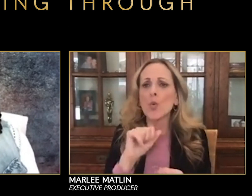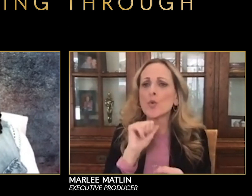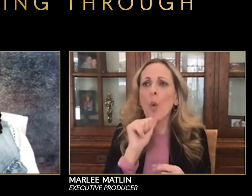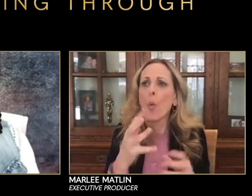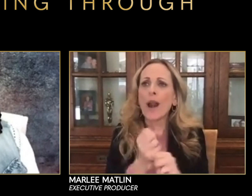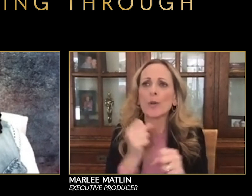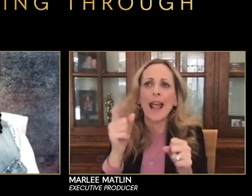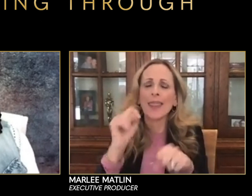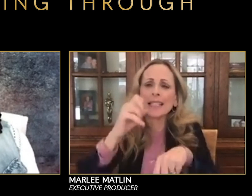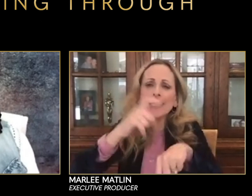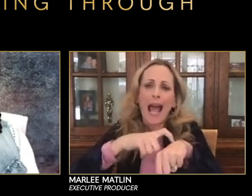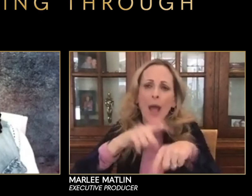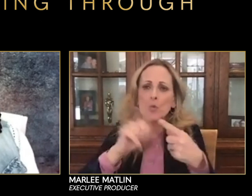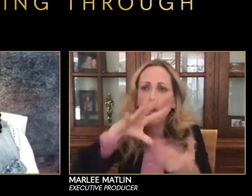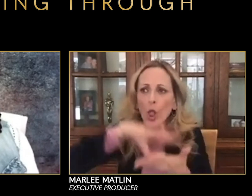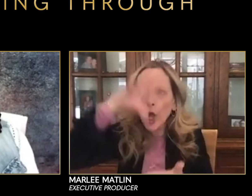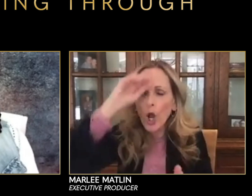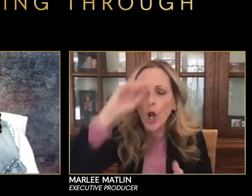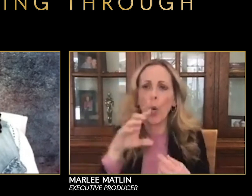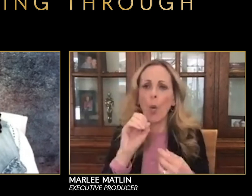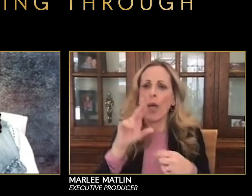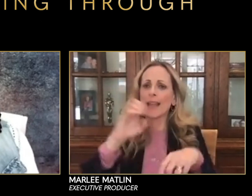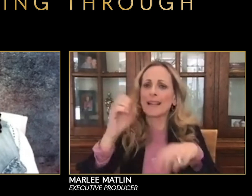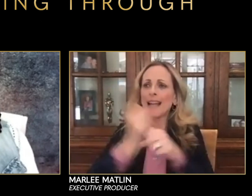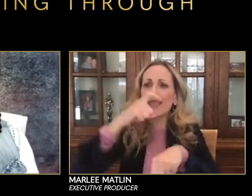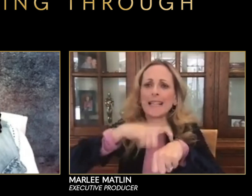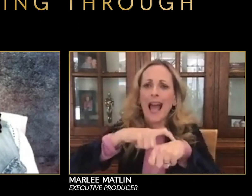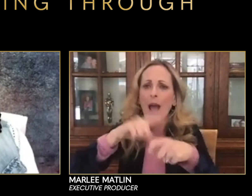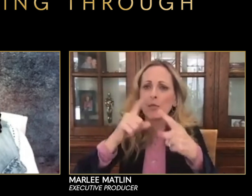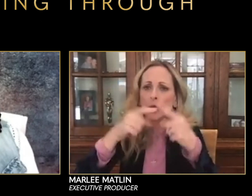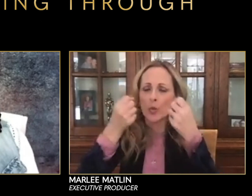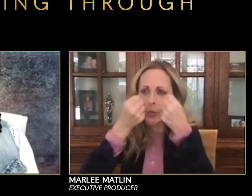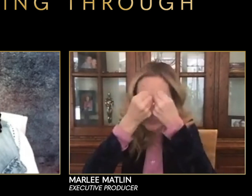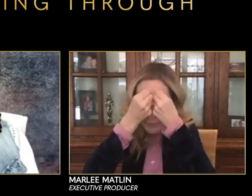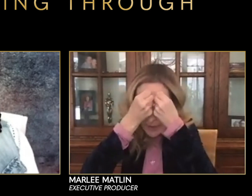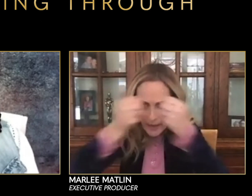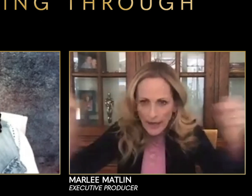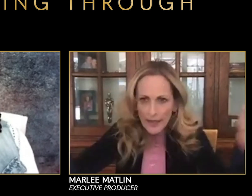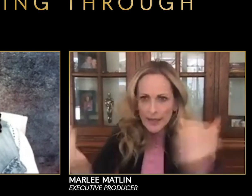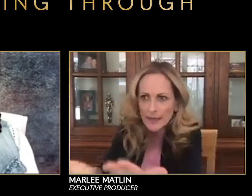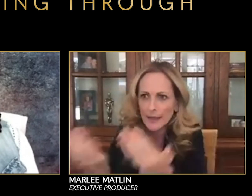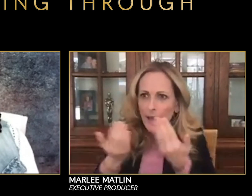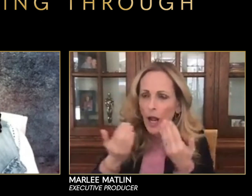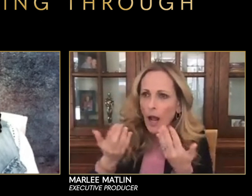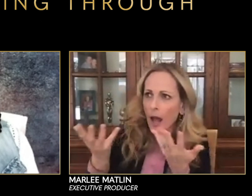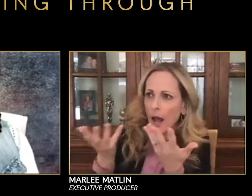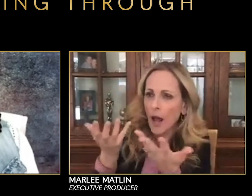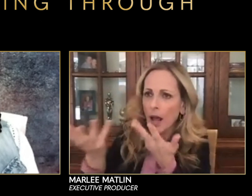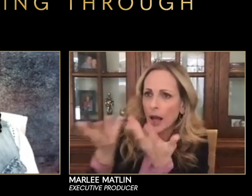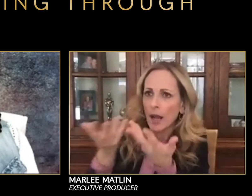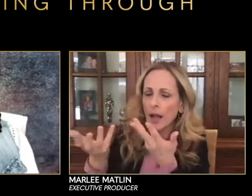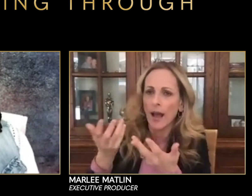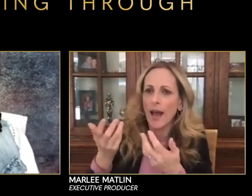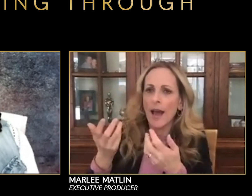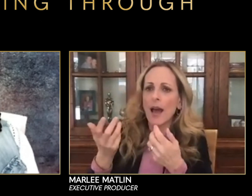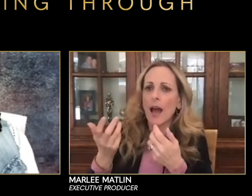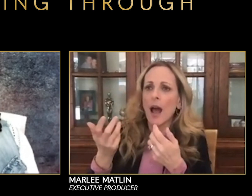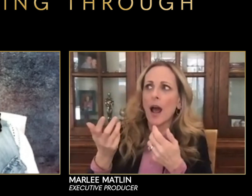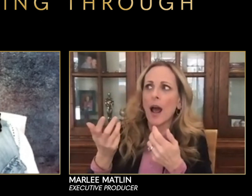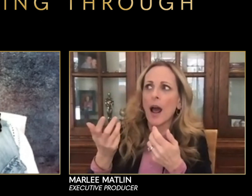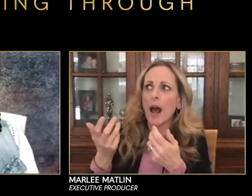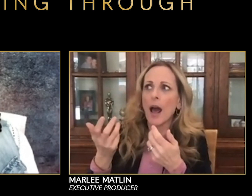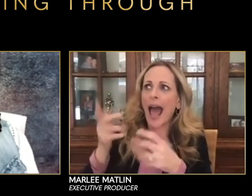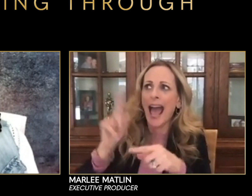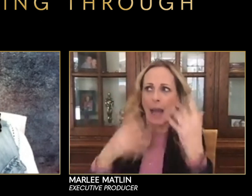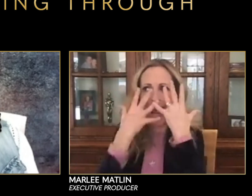I can't be angry at people who don't take the time to learn or who don't take the time to open their minds and bring